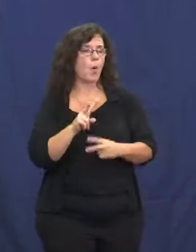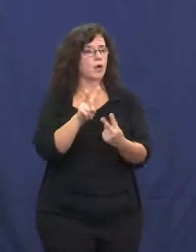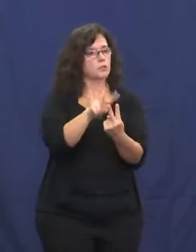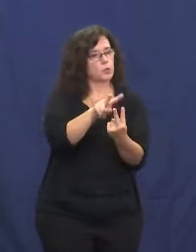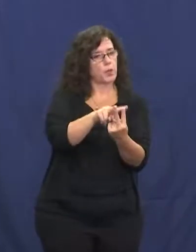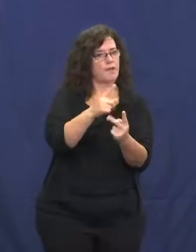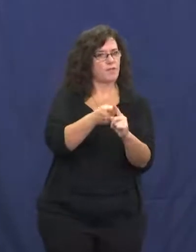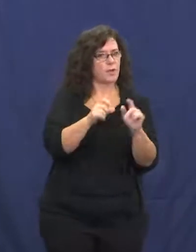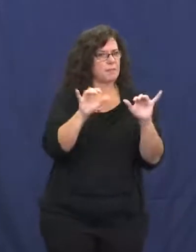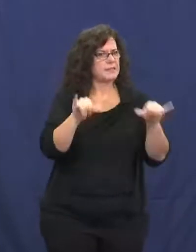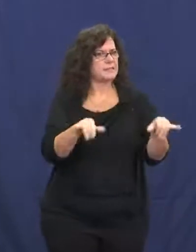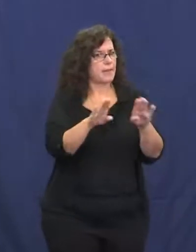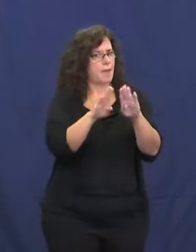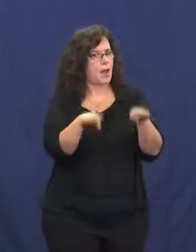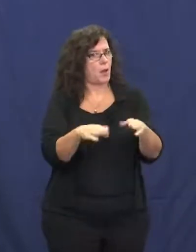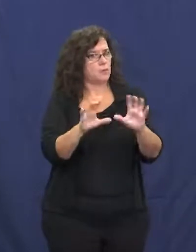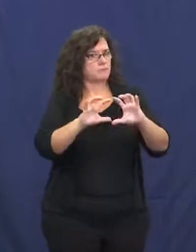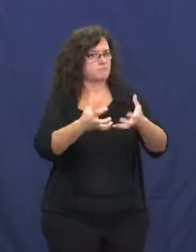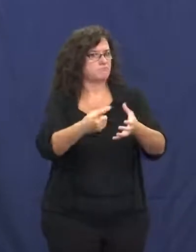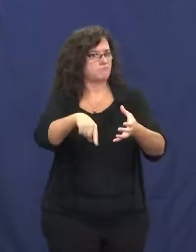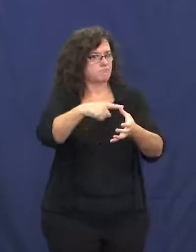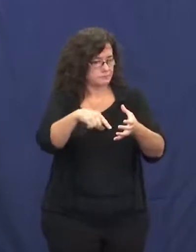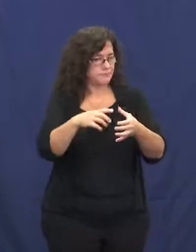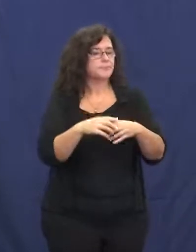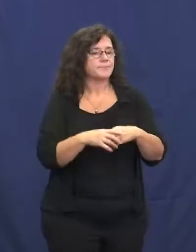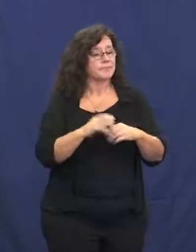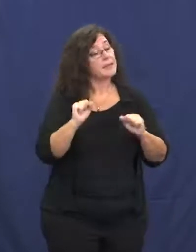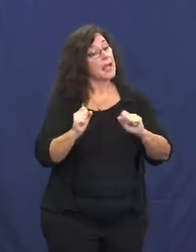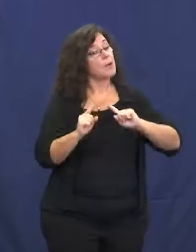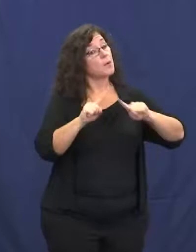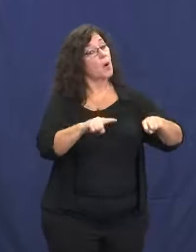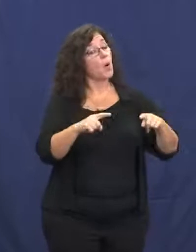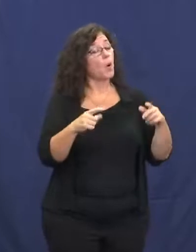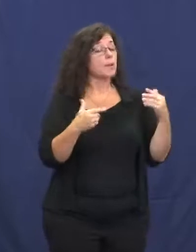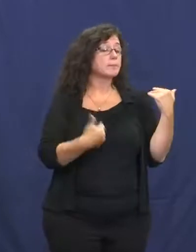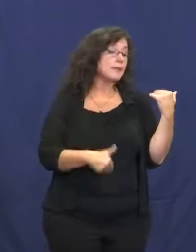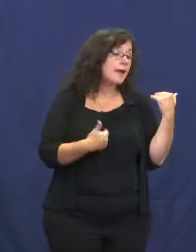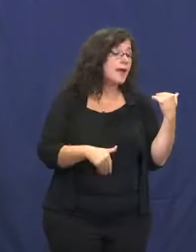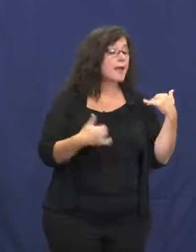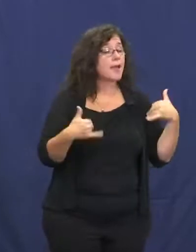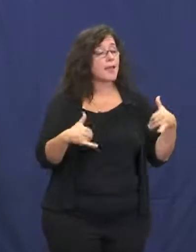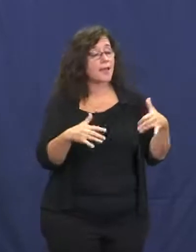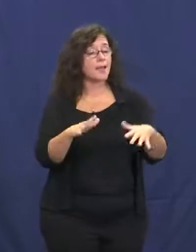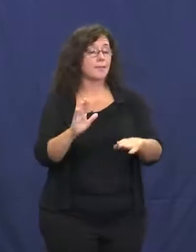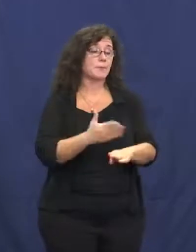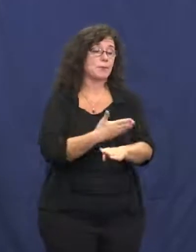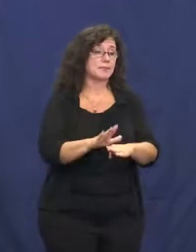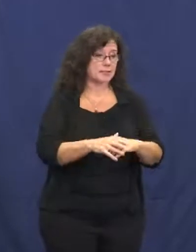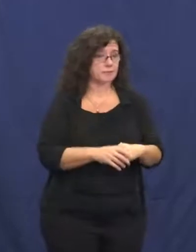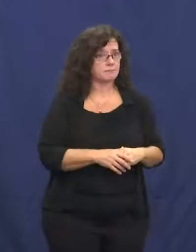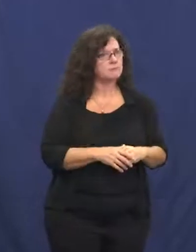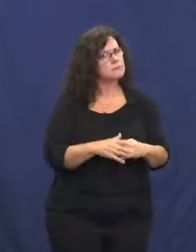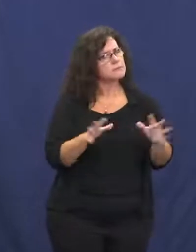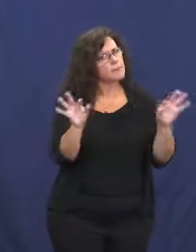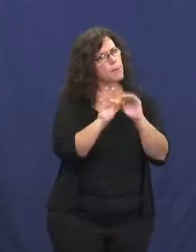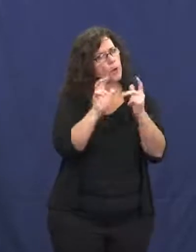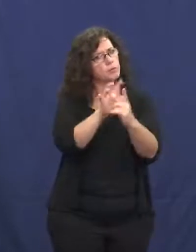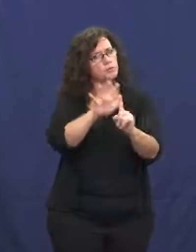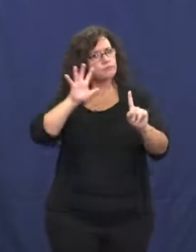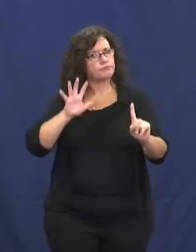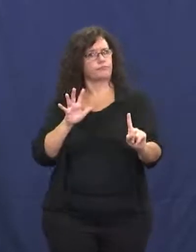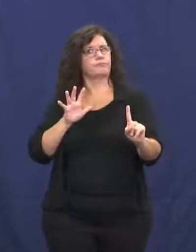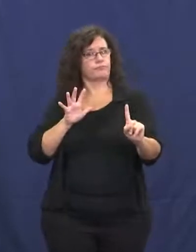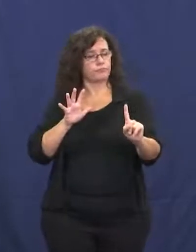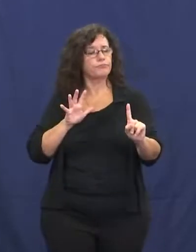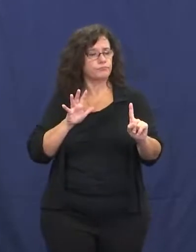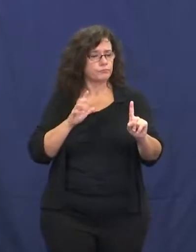those locations for the people that are there eating. And they do need to maintain their distance and follow the guidance